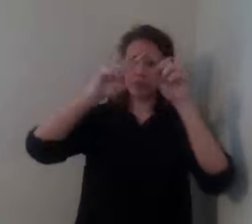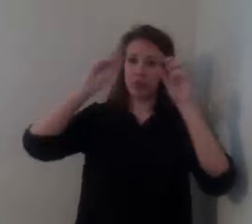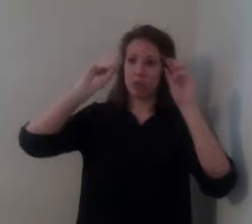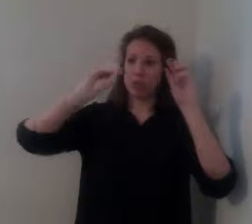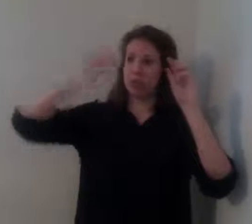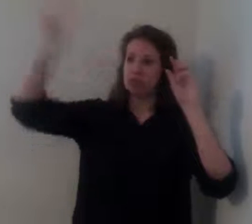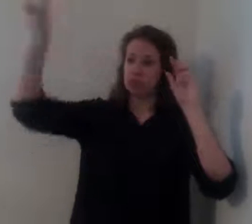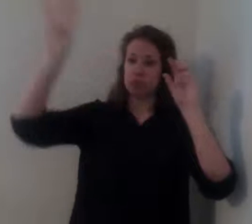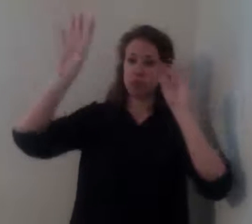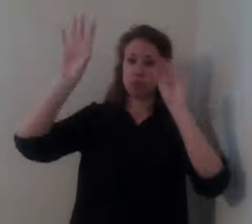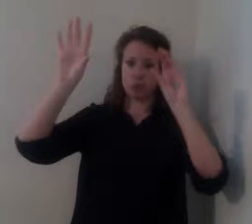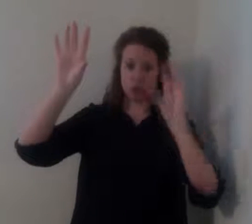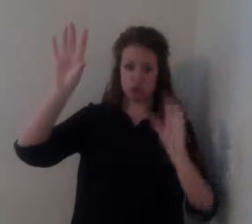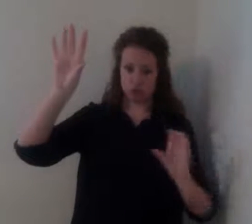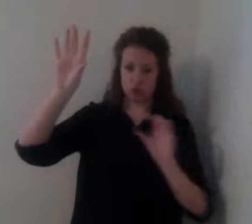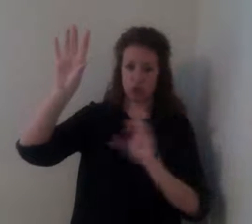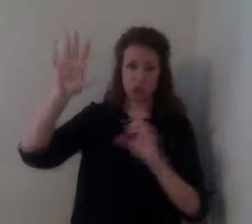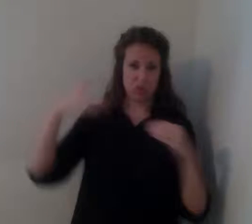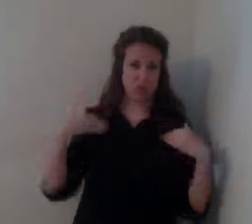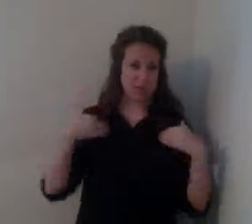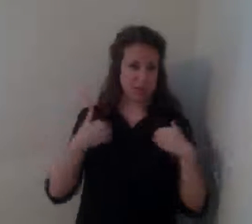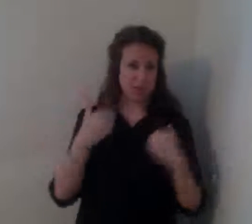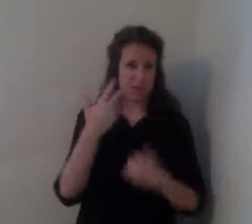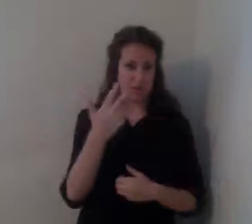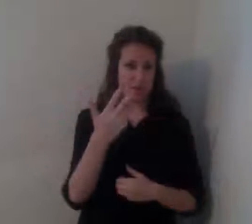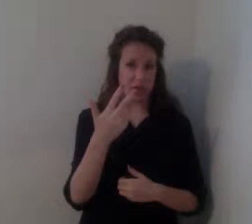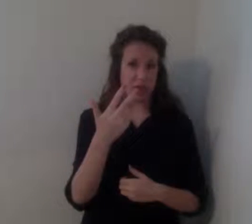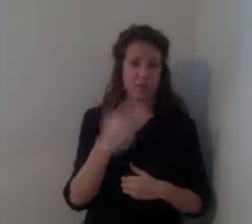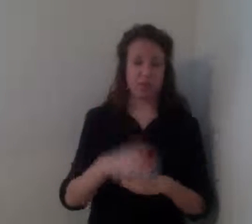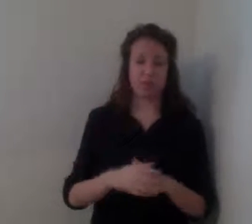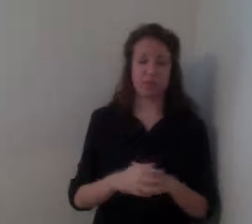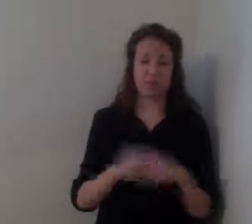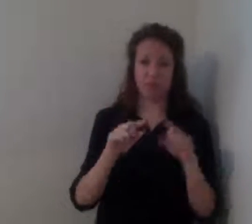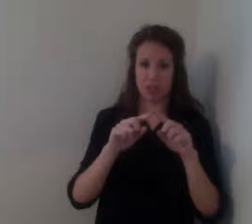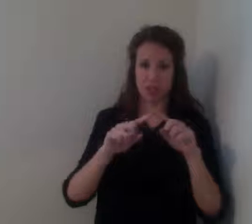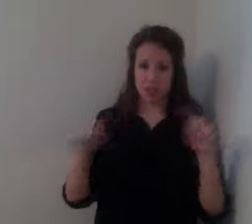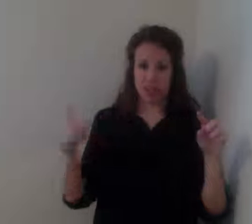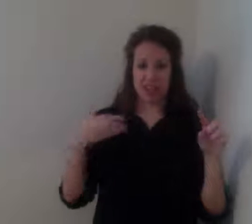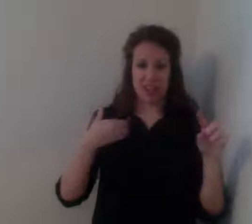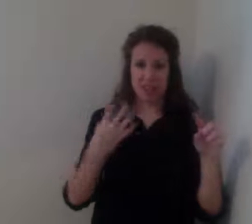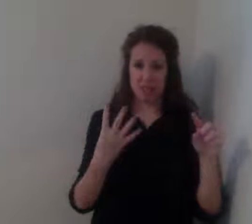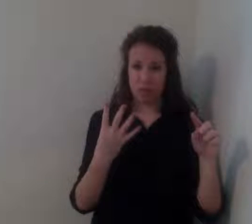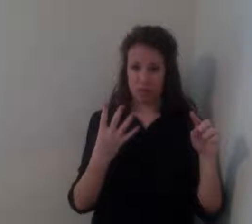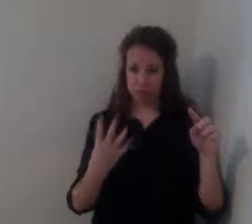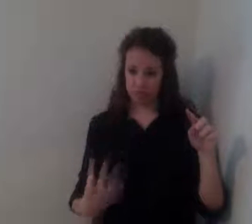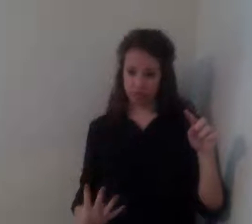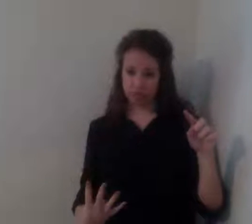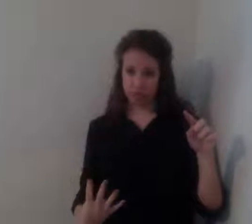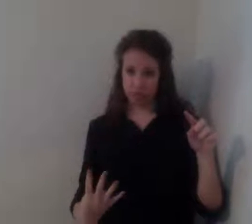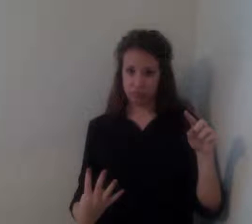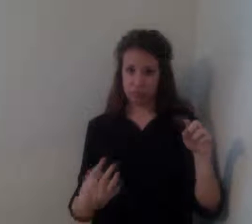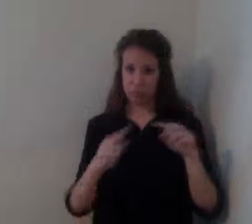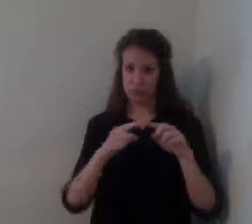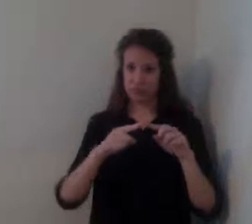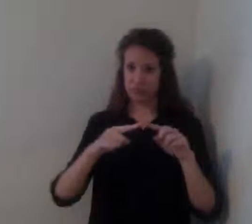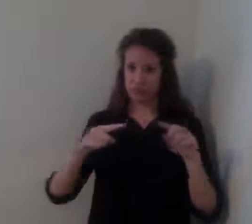parts, so the bottom number would still be 4. But I only have 3 of those parts left. So that means the top number will change to 3.